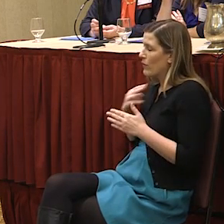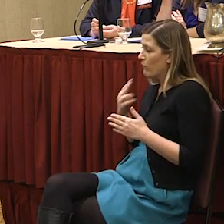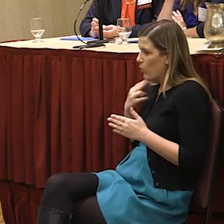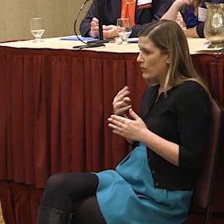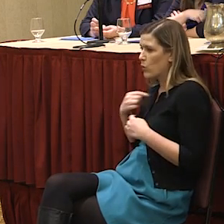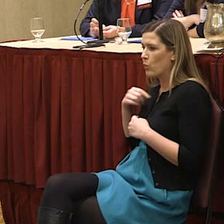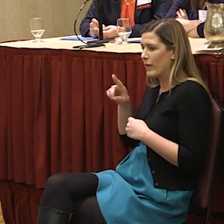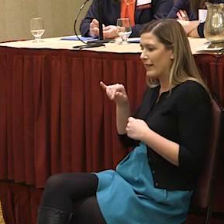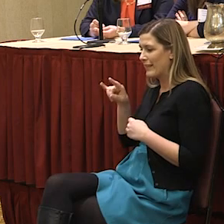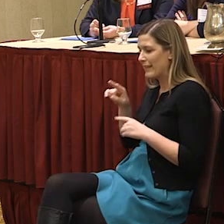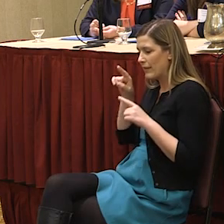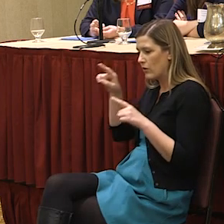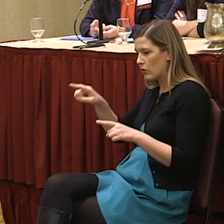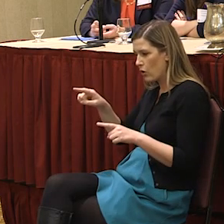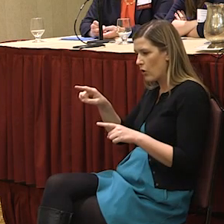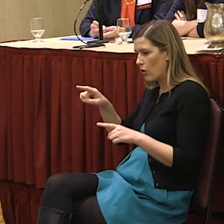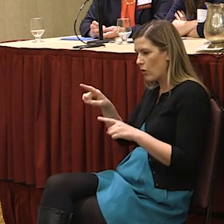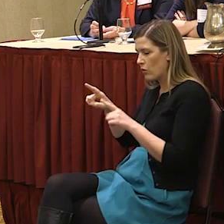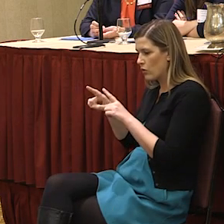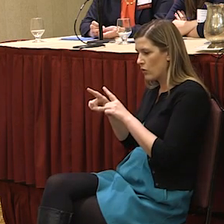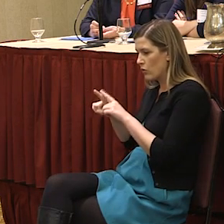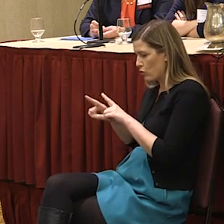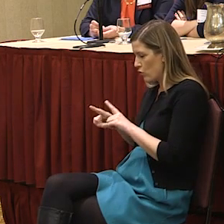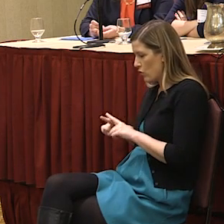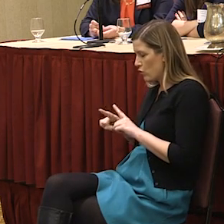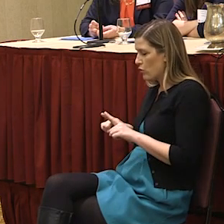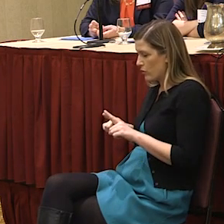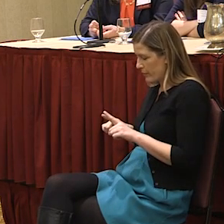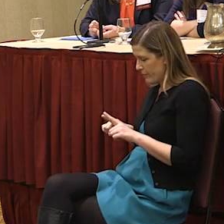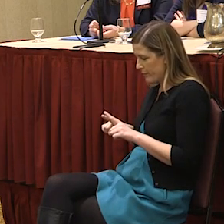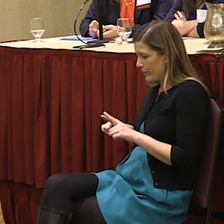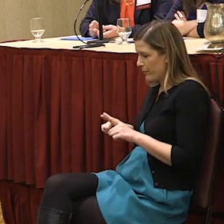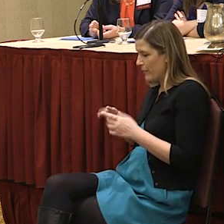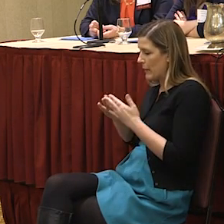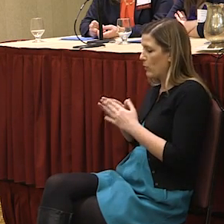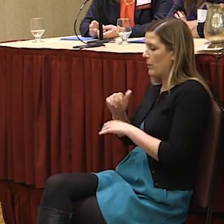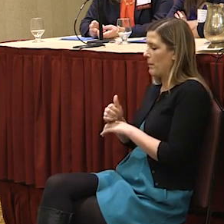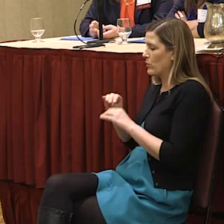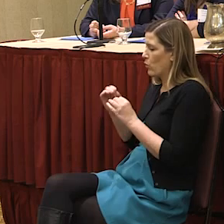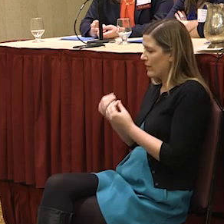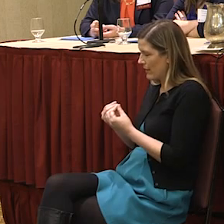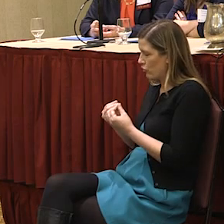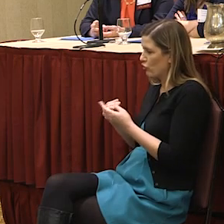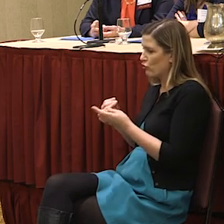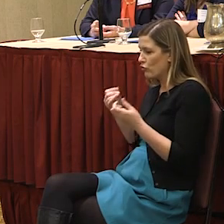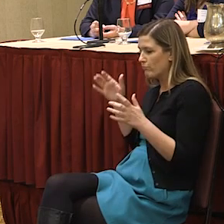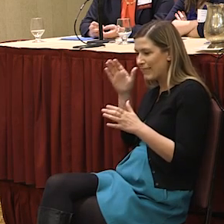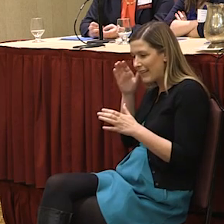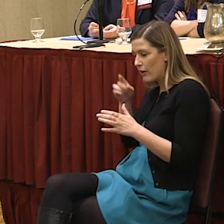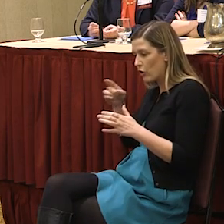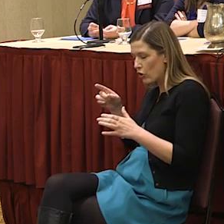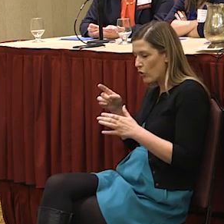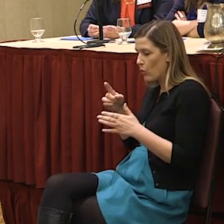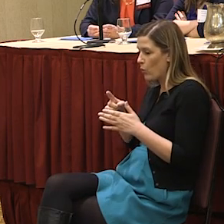aware we did go out to Macaulay Village, Dorcas International, a few other community-based organizations to really hear the voice of the